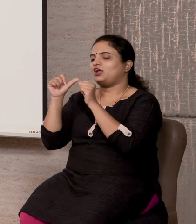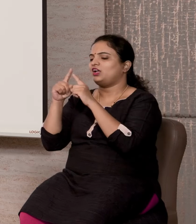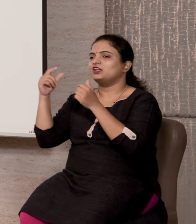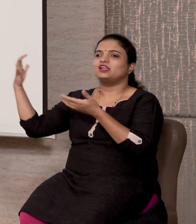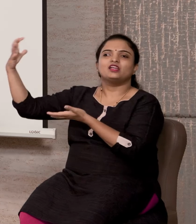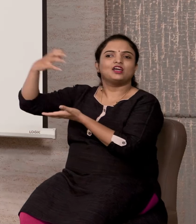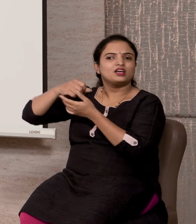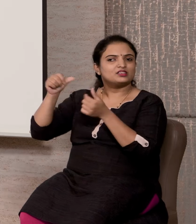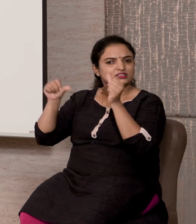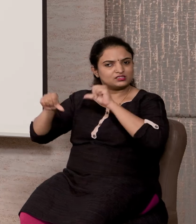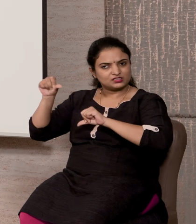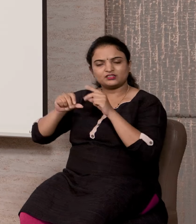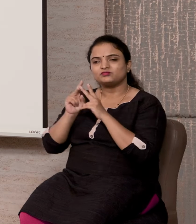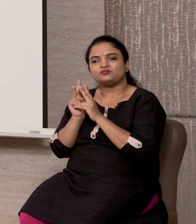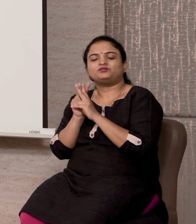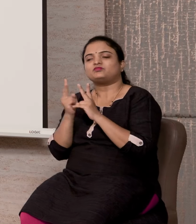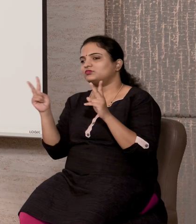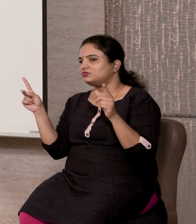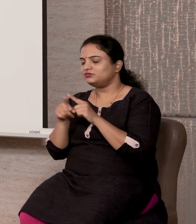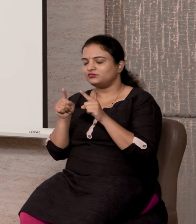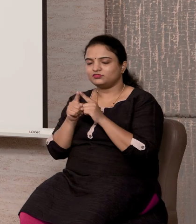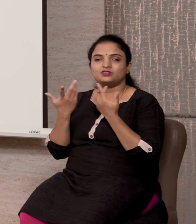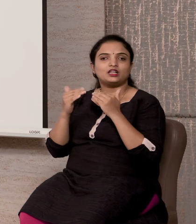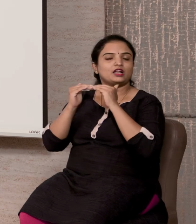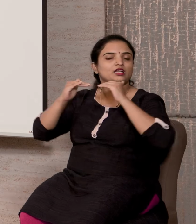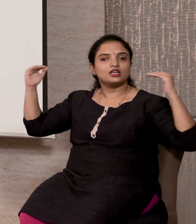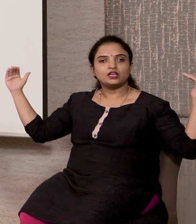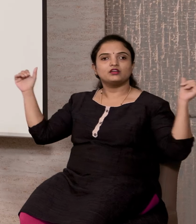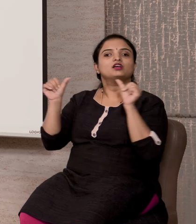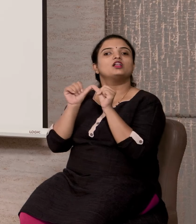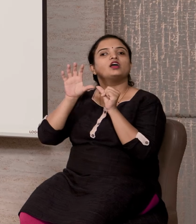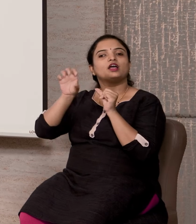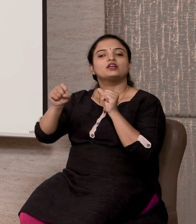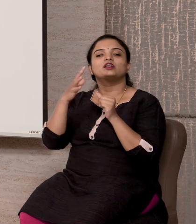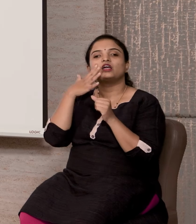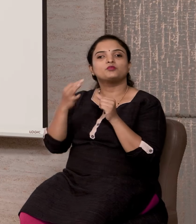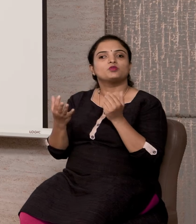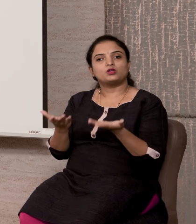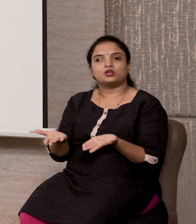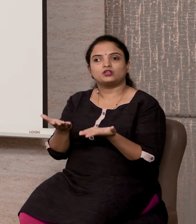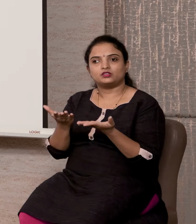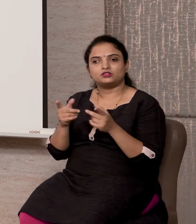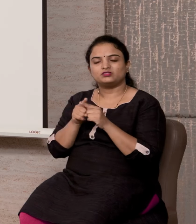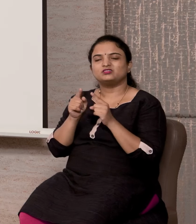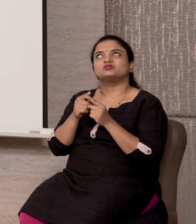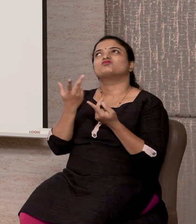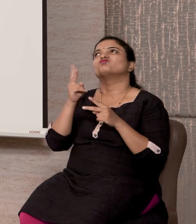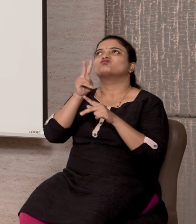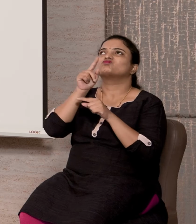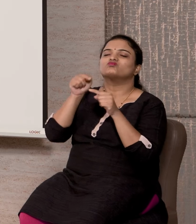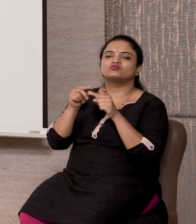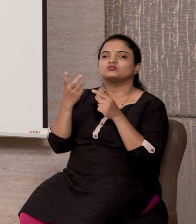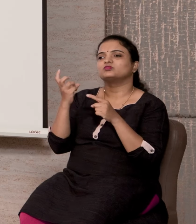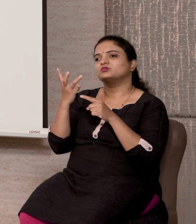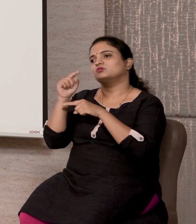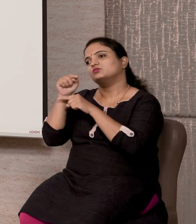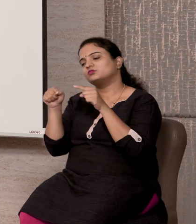pretty fundamental, right? So equal access is pretty basic, but the numbers are just 2%, 3% and so